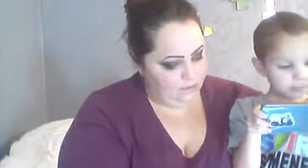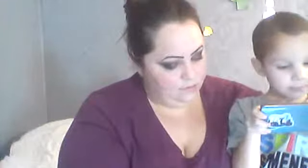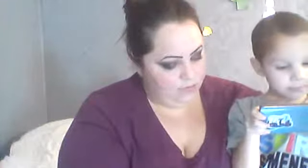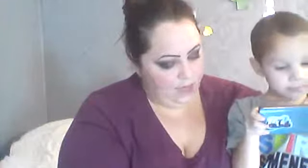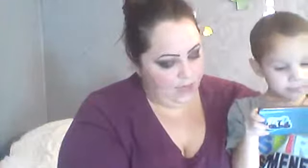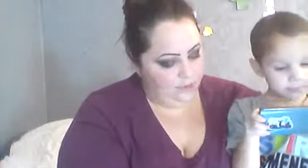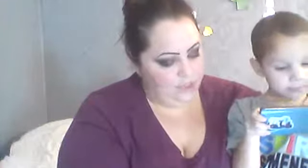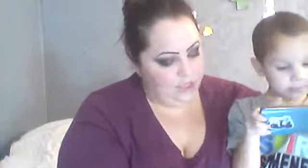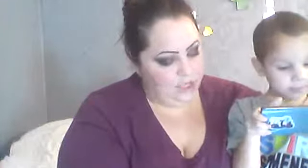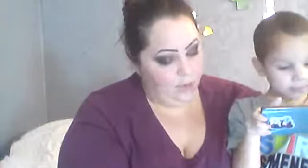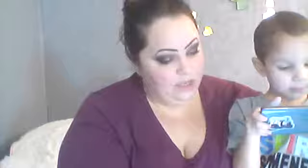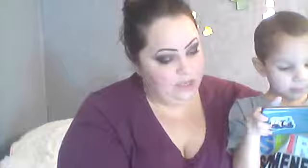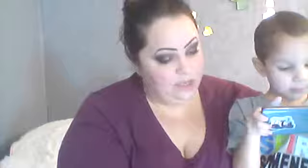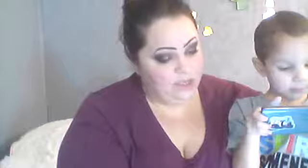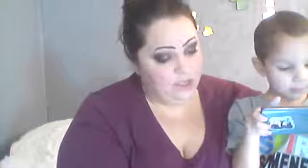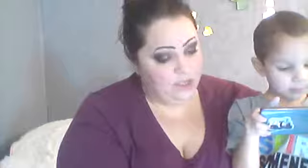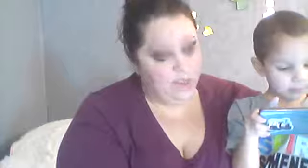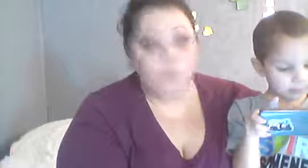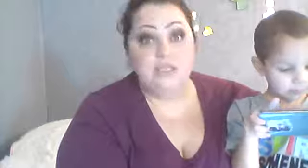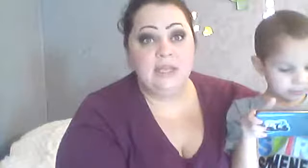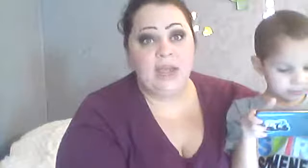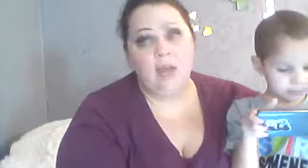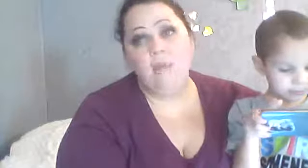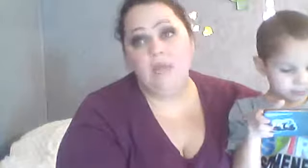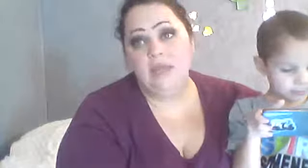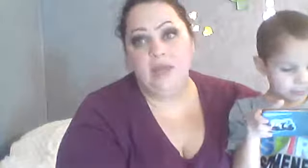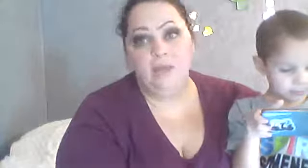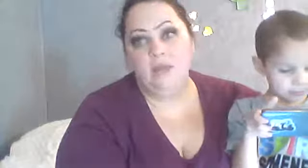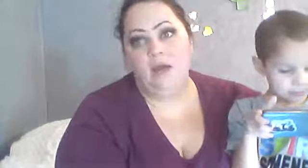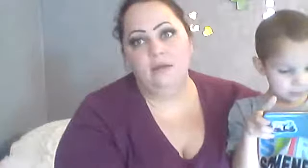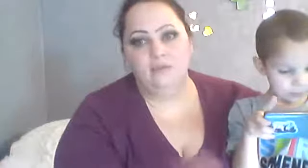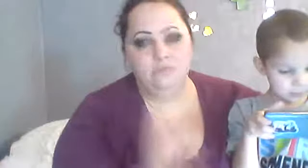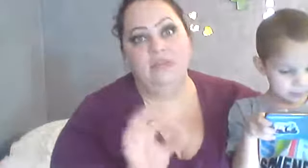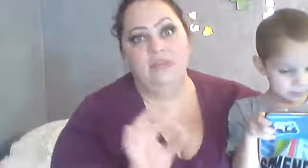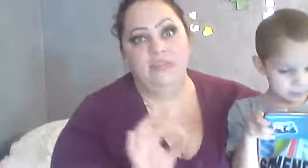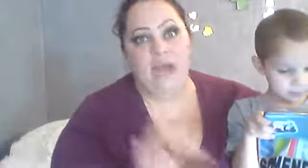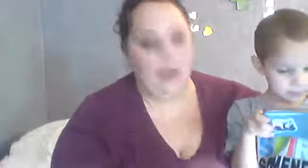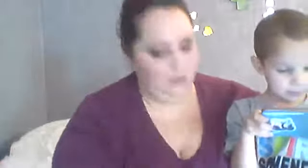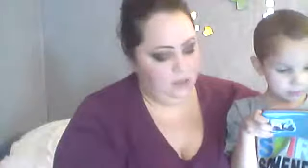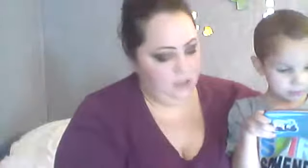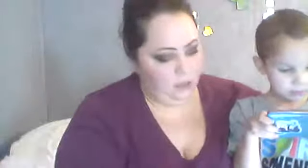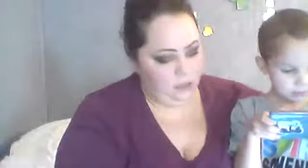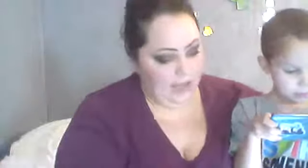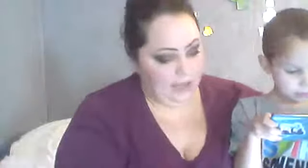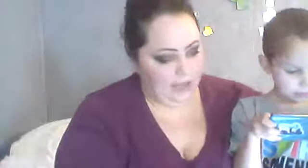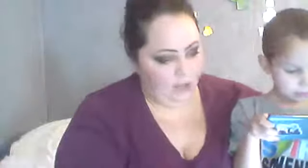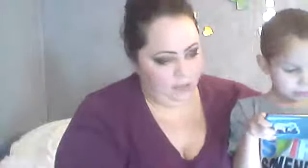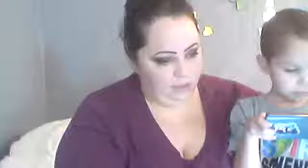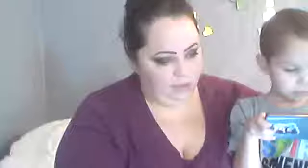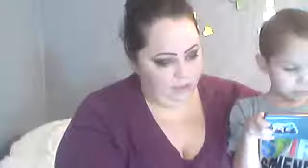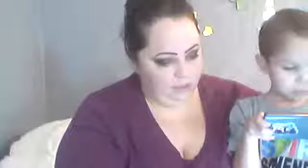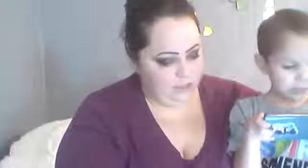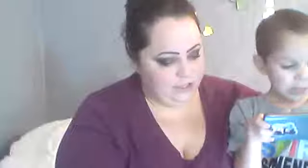I had originally thought we could do this on Zoom, which is an app that I'm not perfect at, but I can operate very